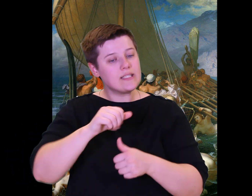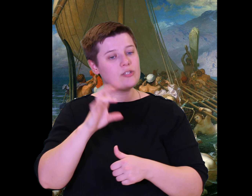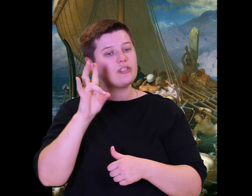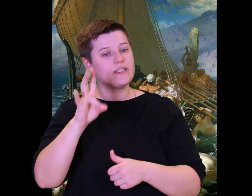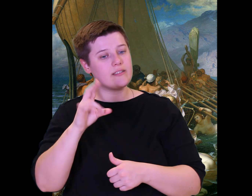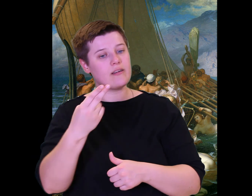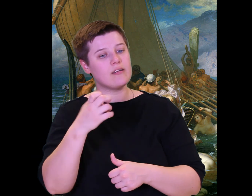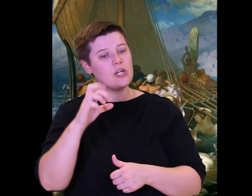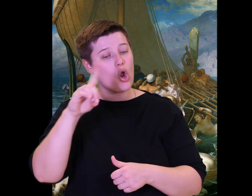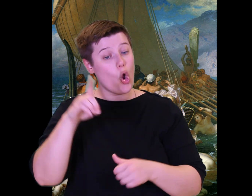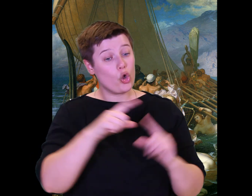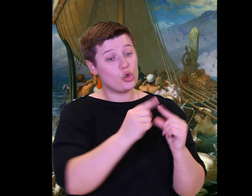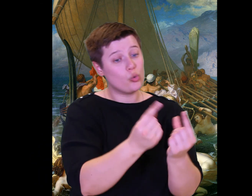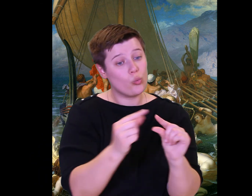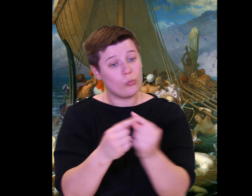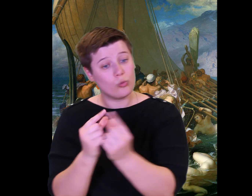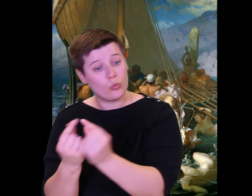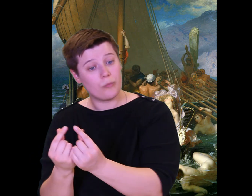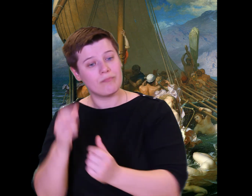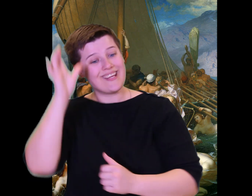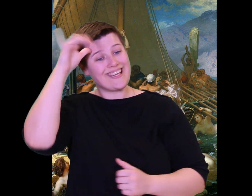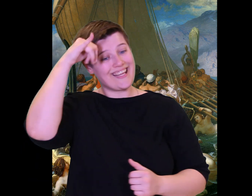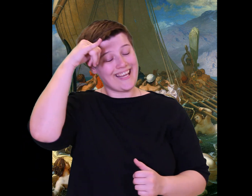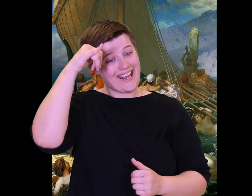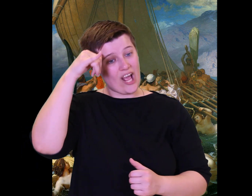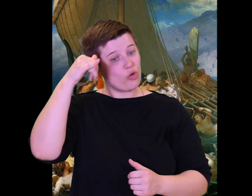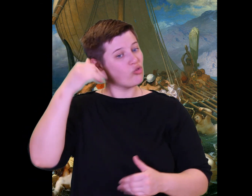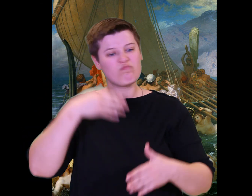cattle. 50 per herd with 7 herds in all.